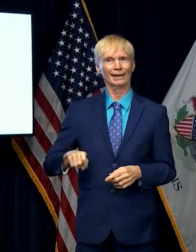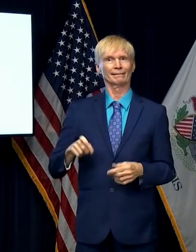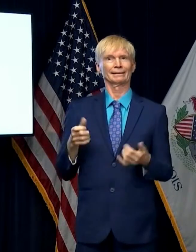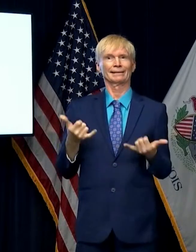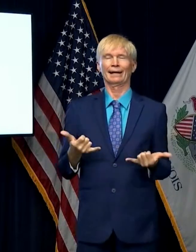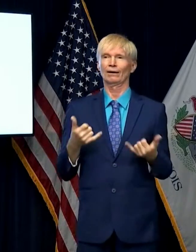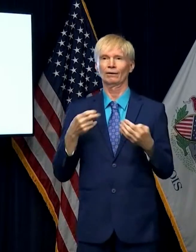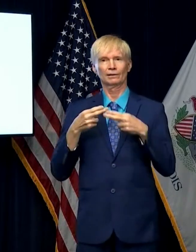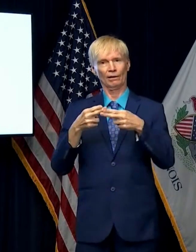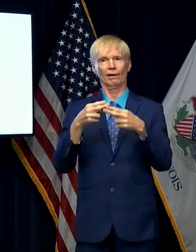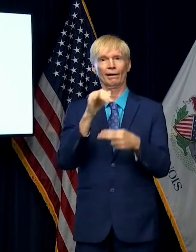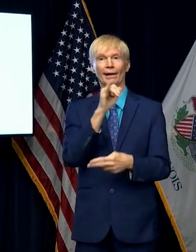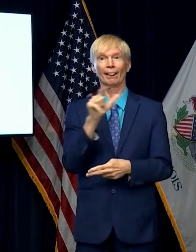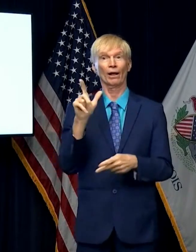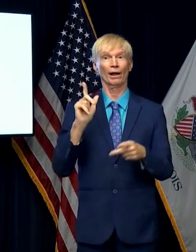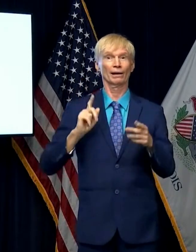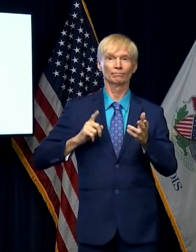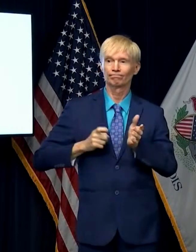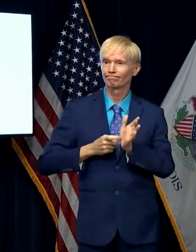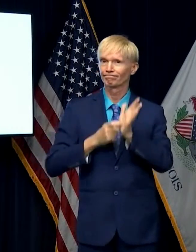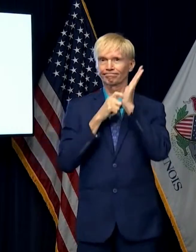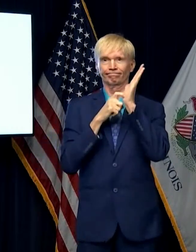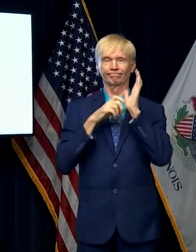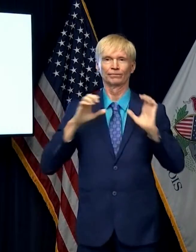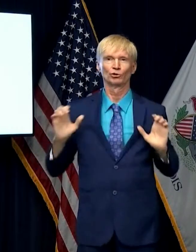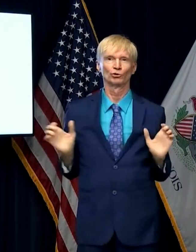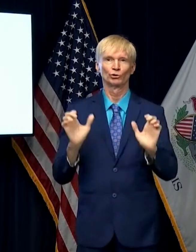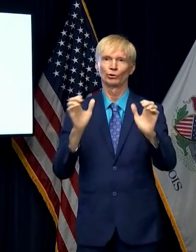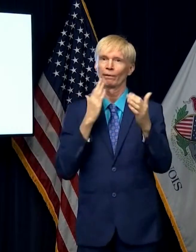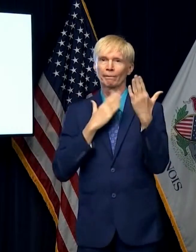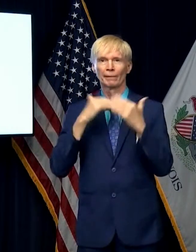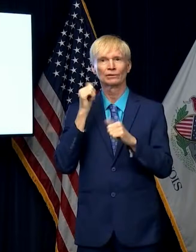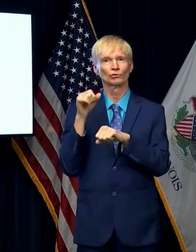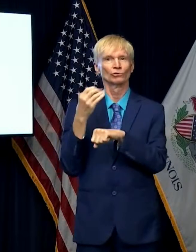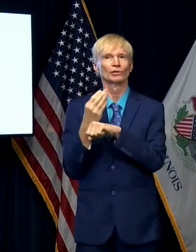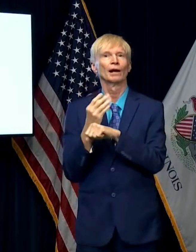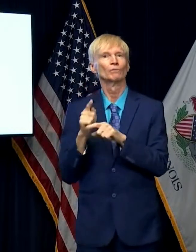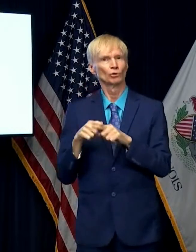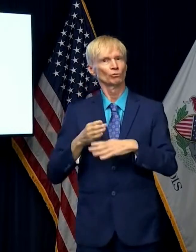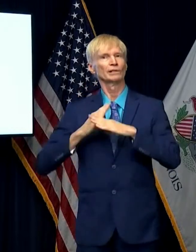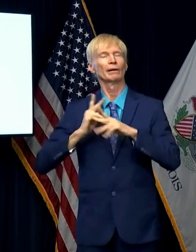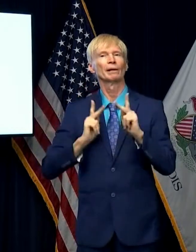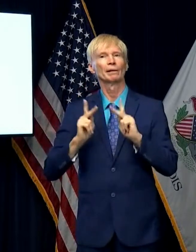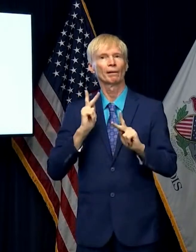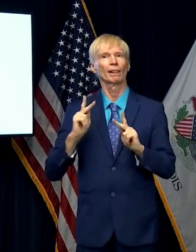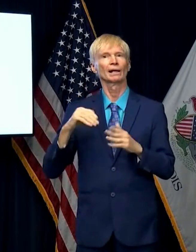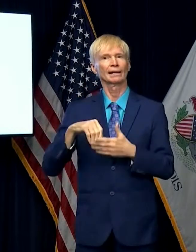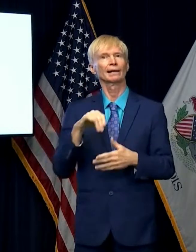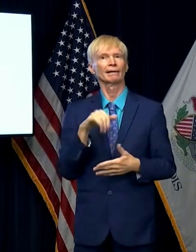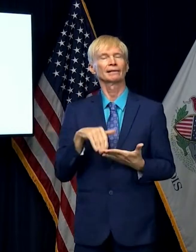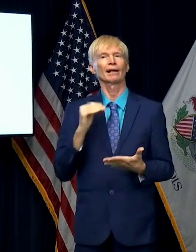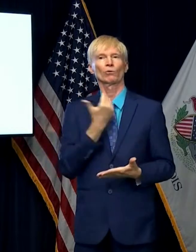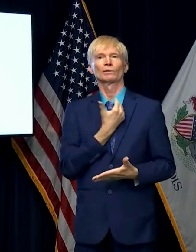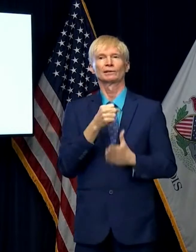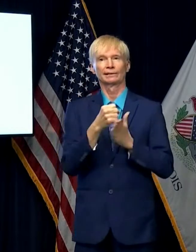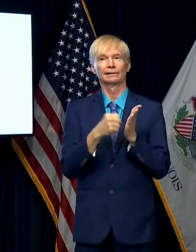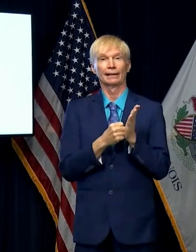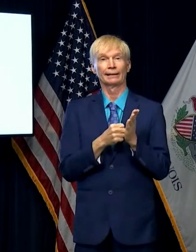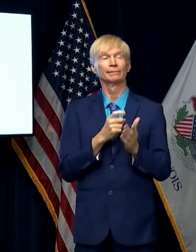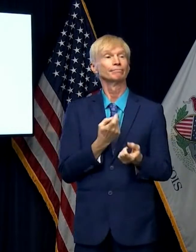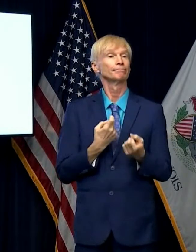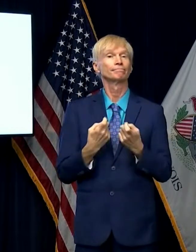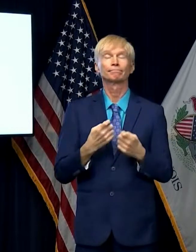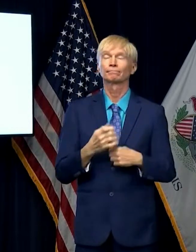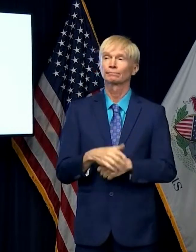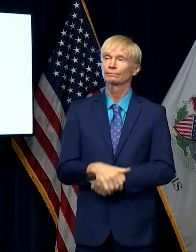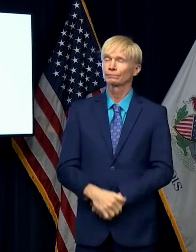of addressing the challenges that were faced by this very unpredictable virus. I think, sorry, I'll just over here and I'll come back.